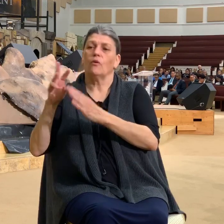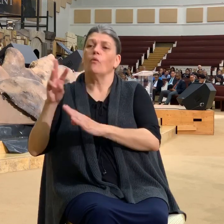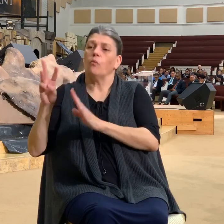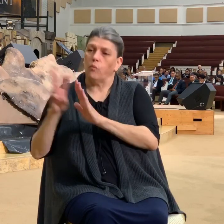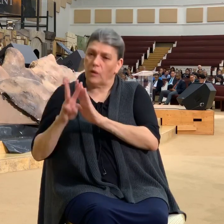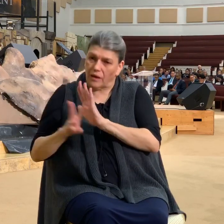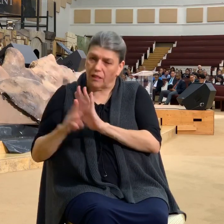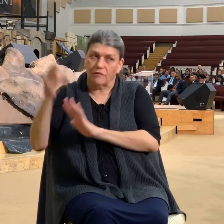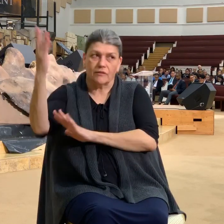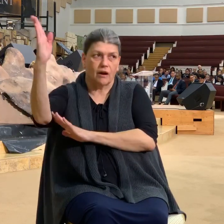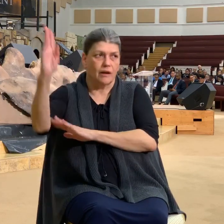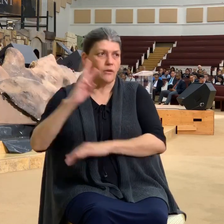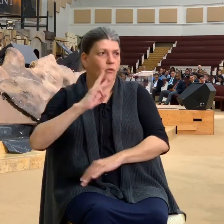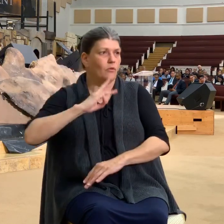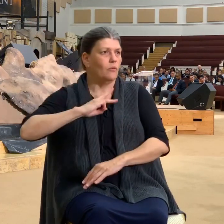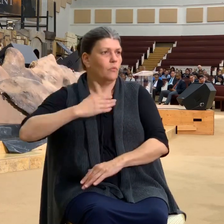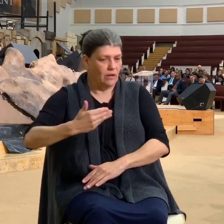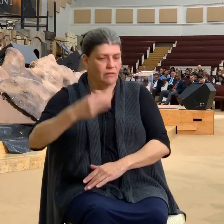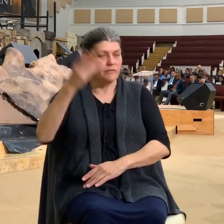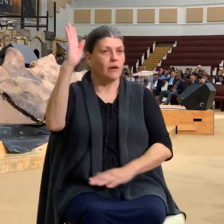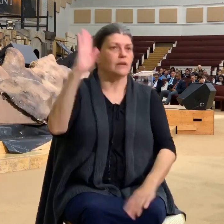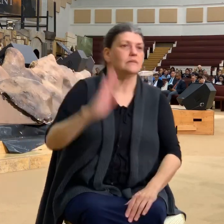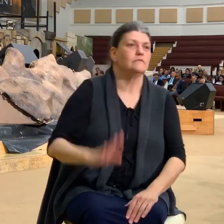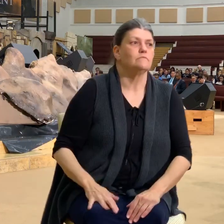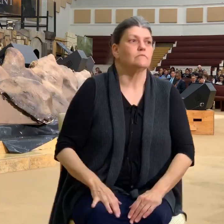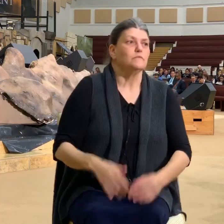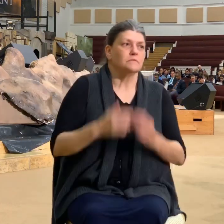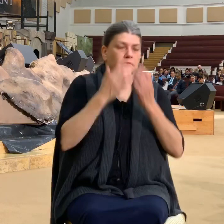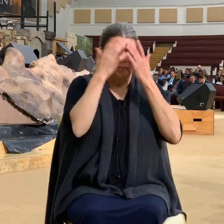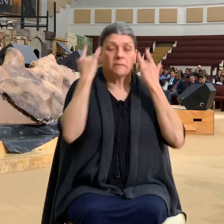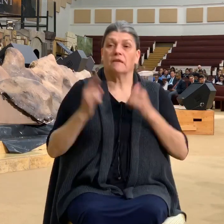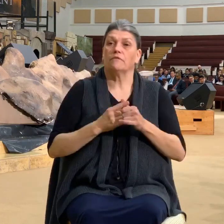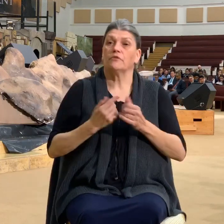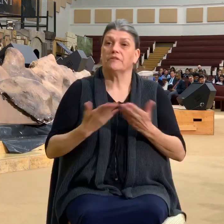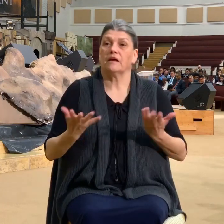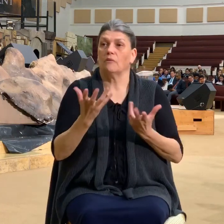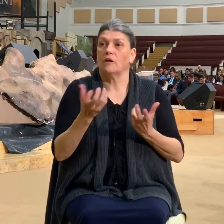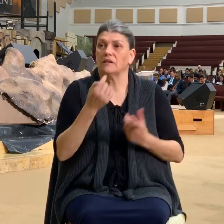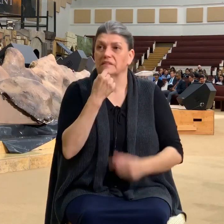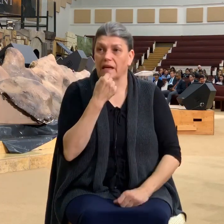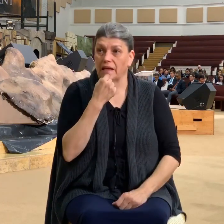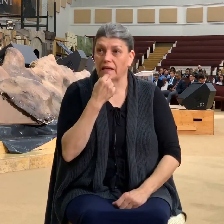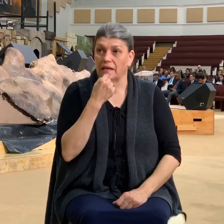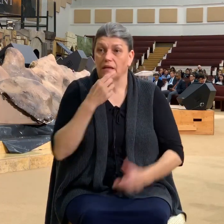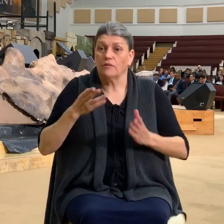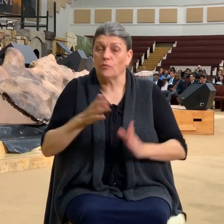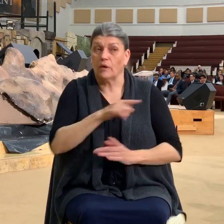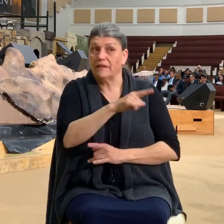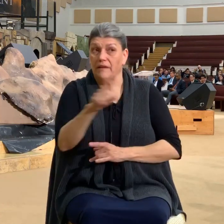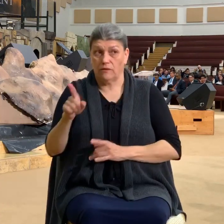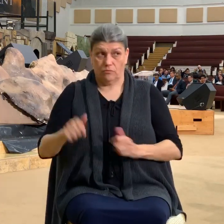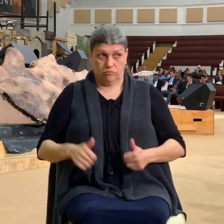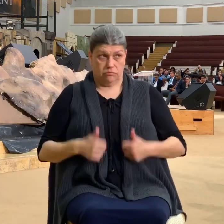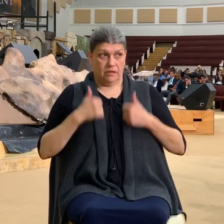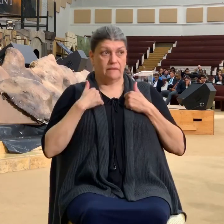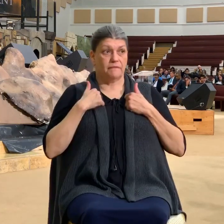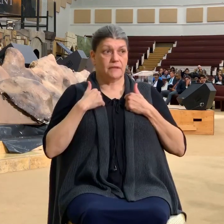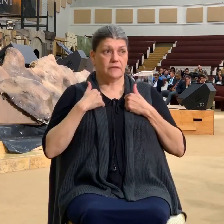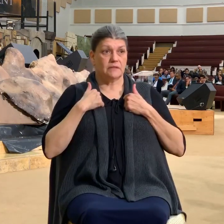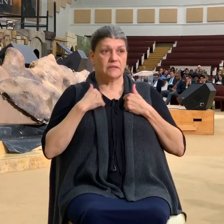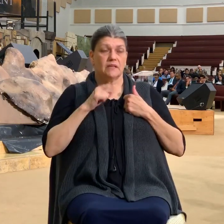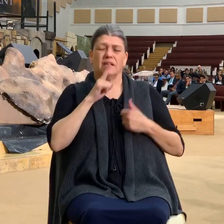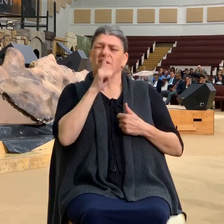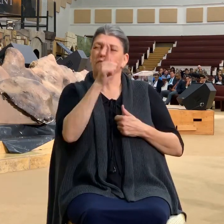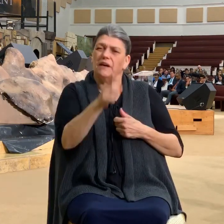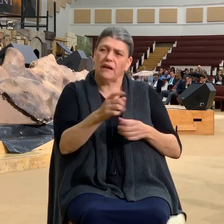God." So the first thing I want to say is this. The way you live is